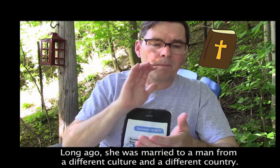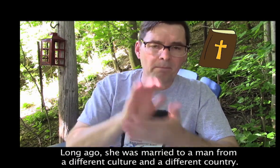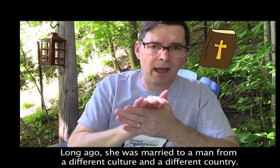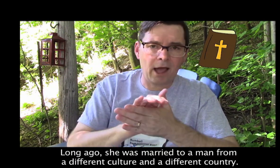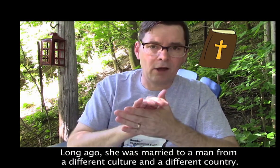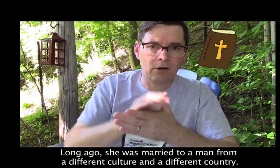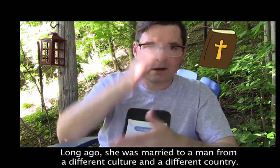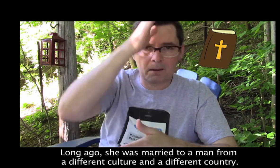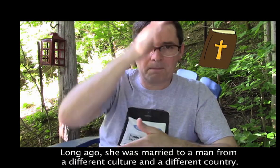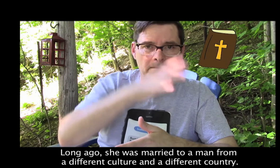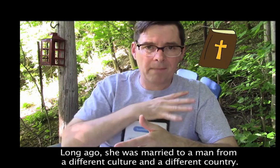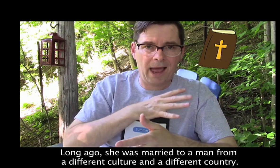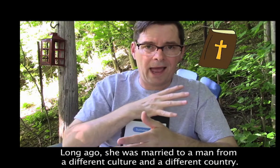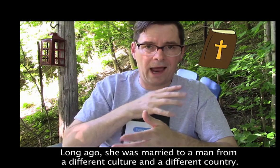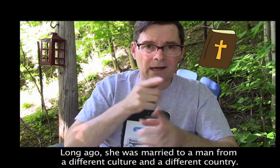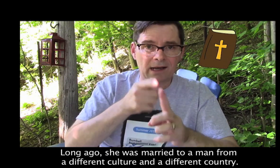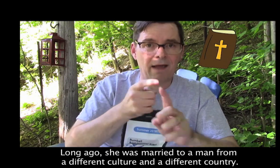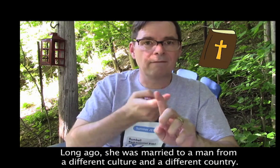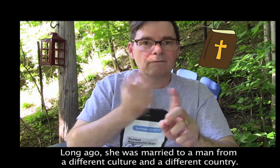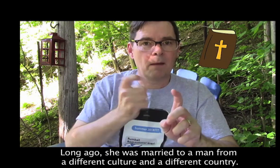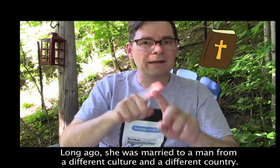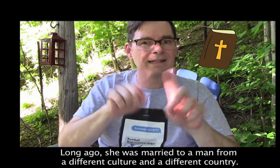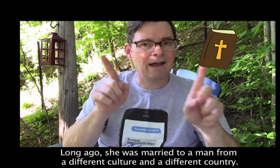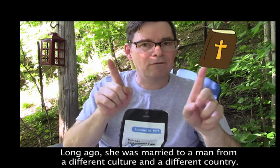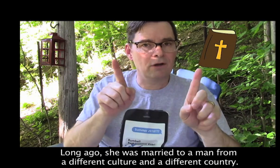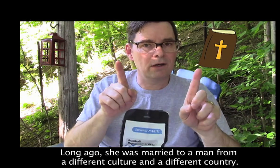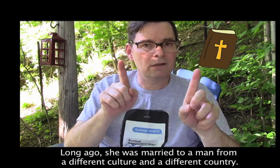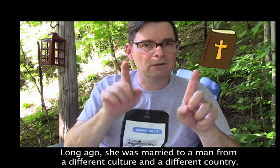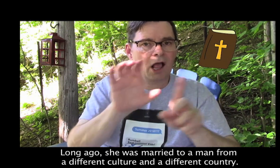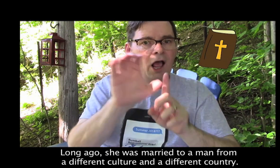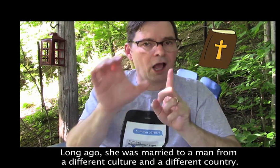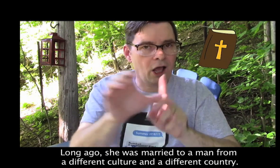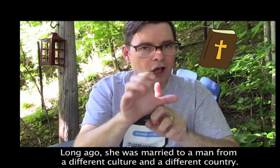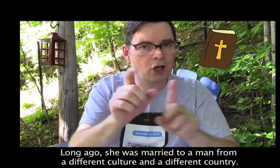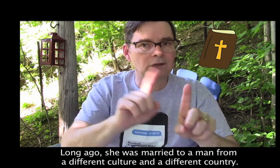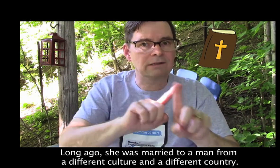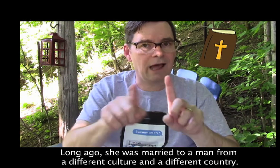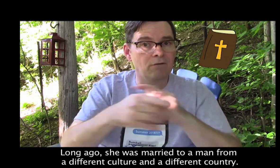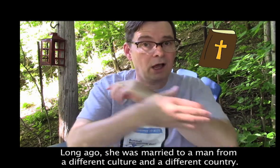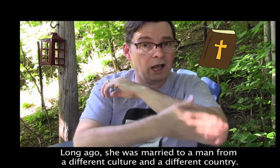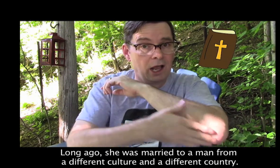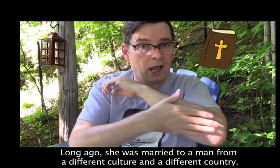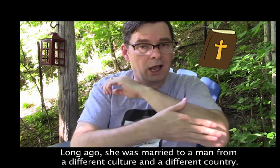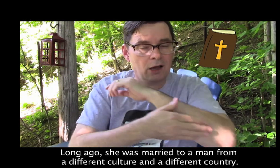Long ago, she was married to a man from a different culture and a different country.